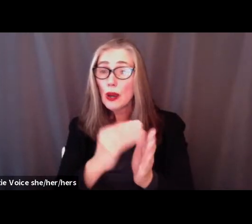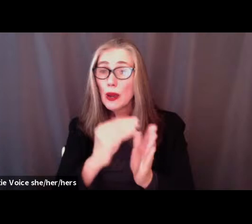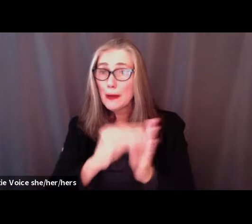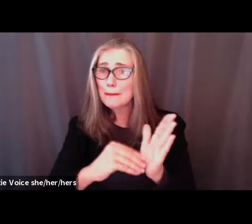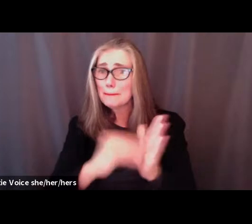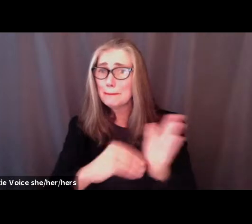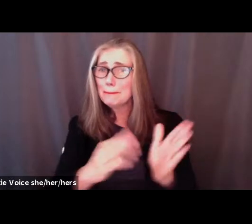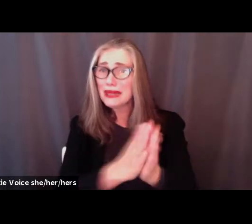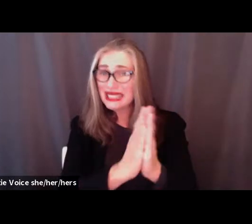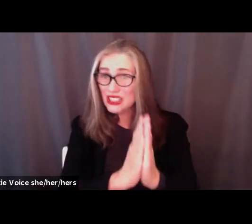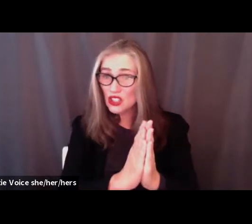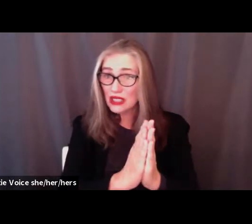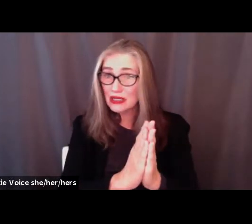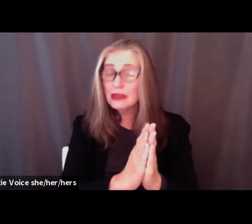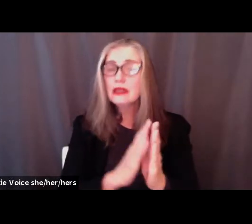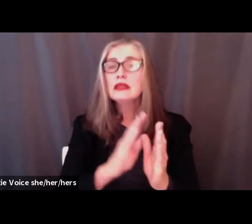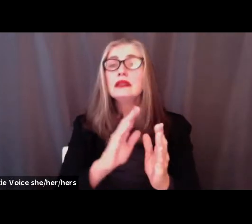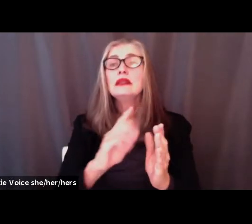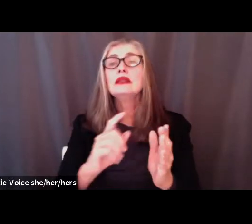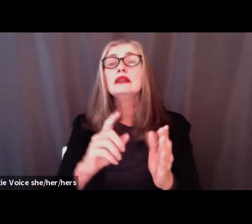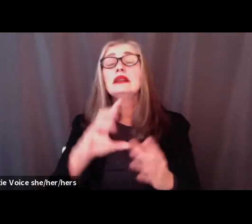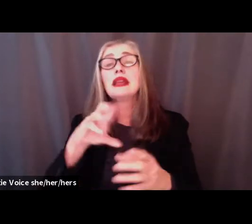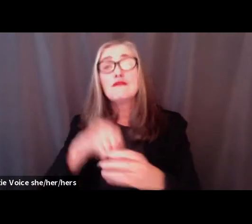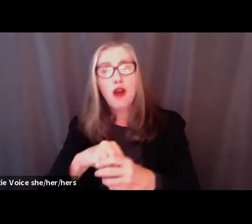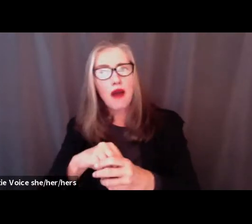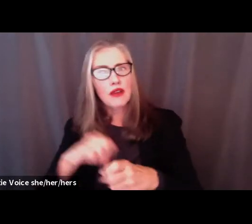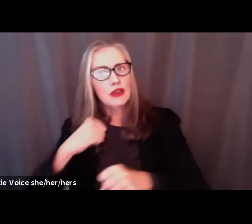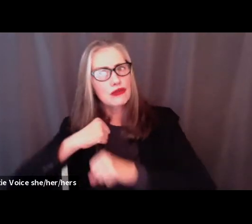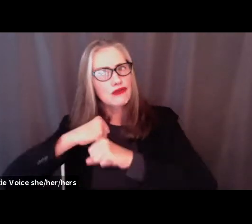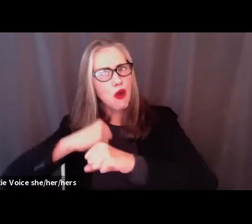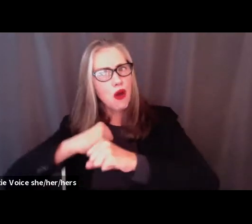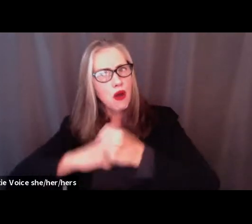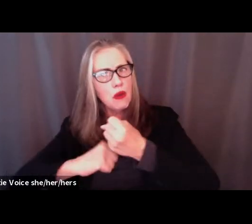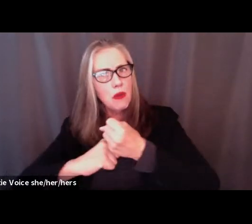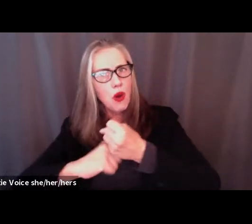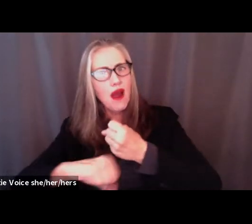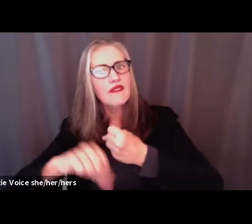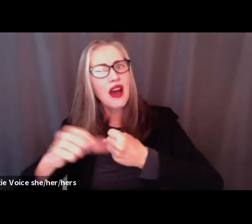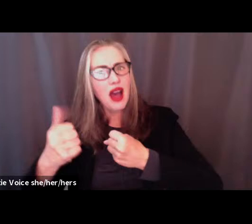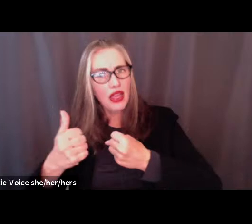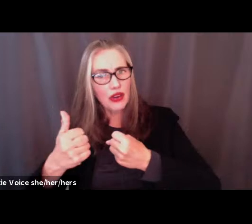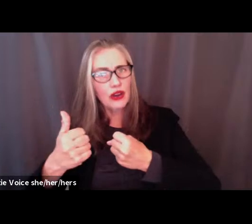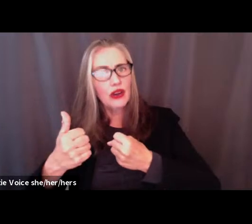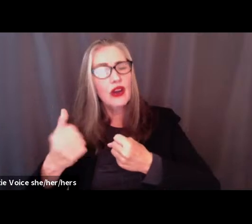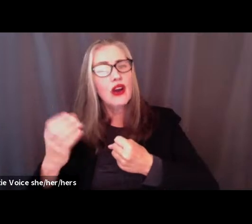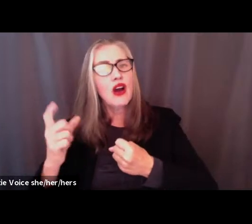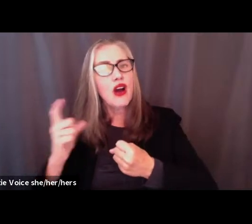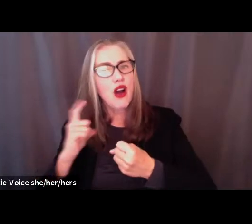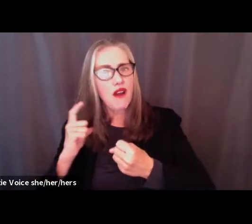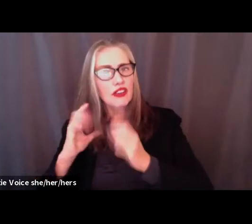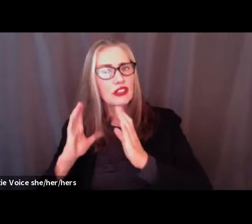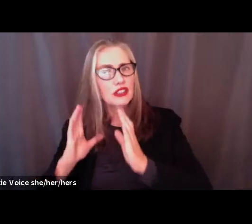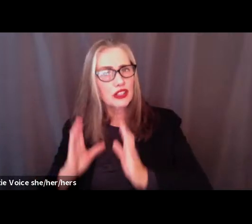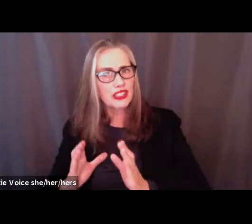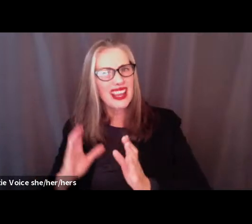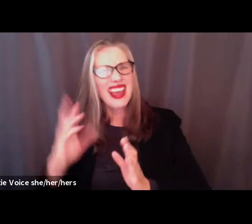the officers. There are many provisions throughout the bylaws, and it's one of the reasons our bylaws are so complex, where we have general